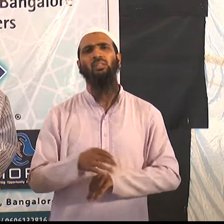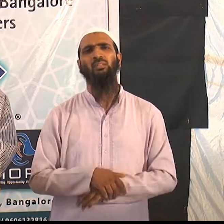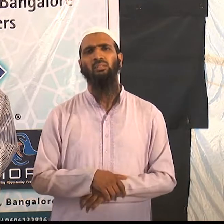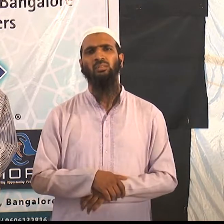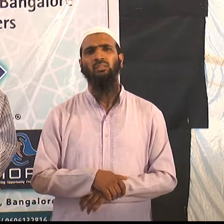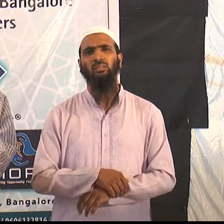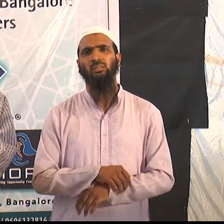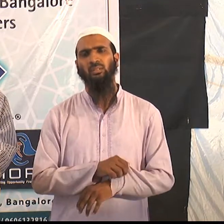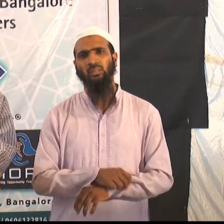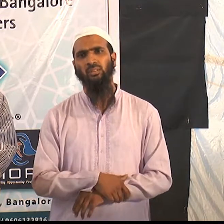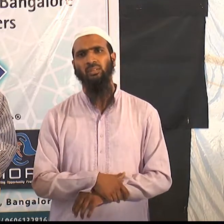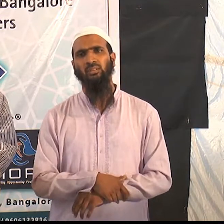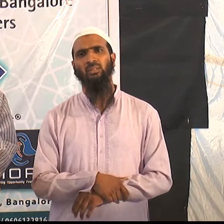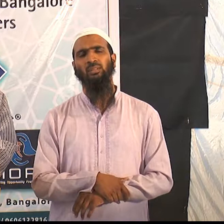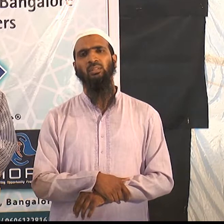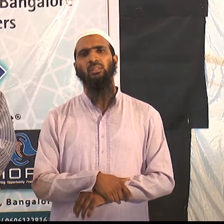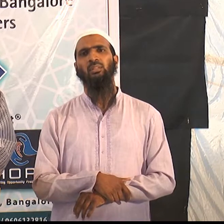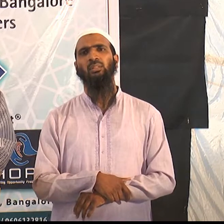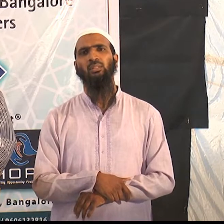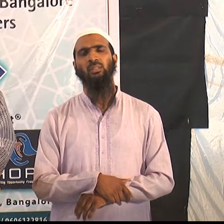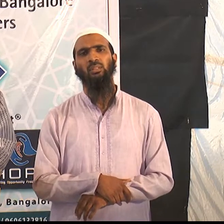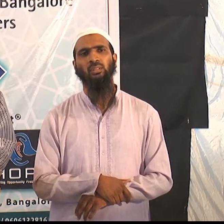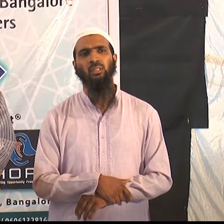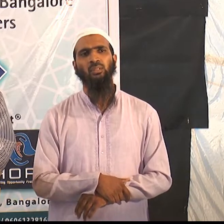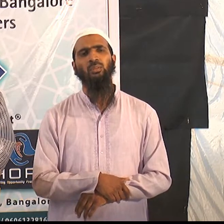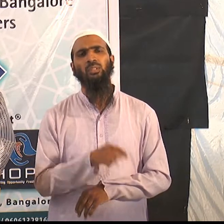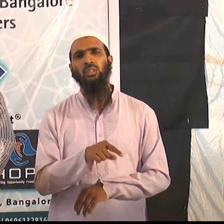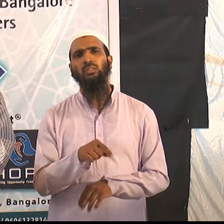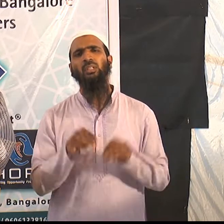meek, for they shall inherit the kingdom of heaven.